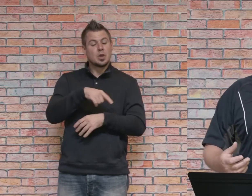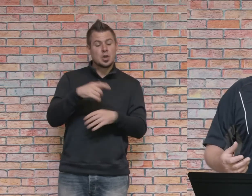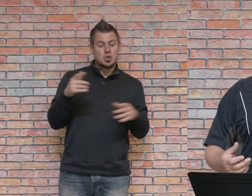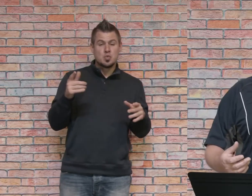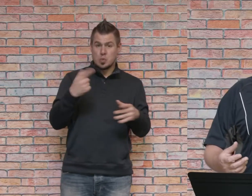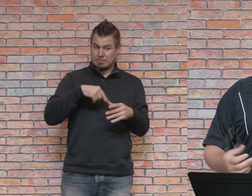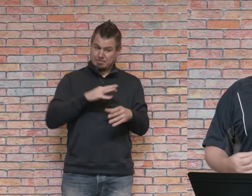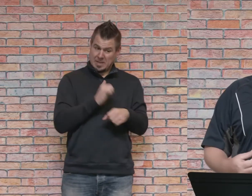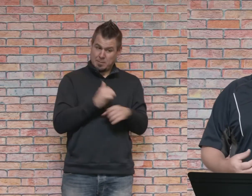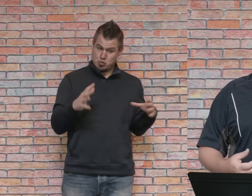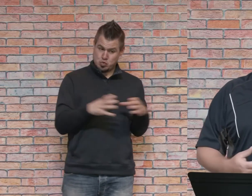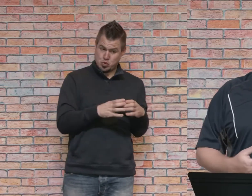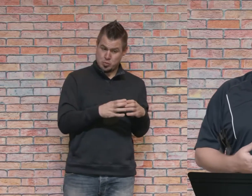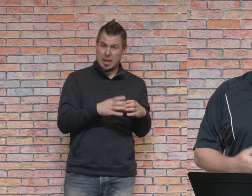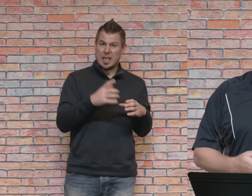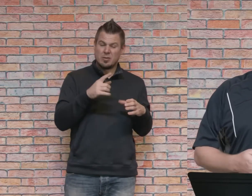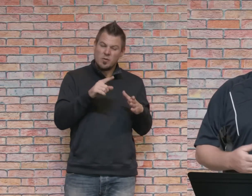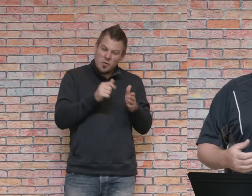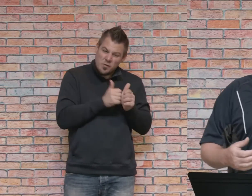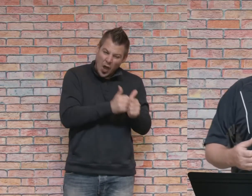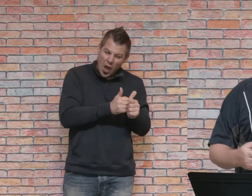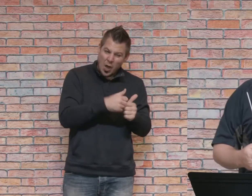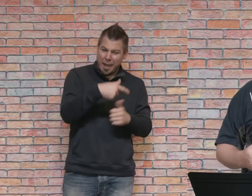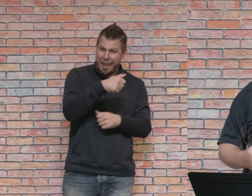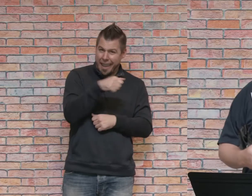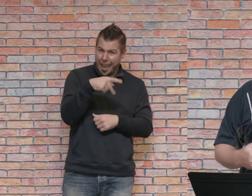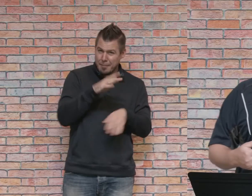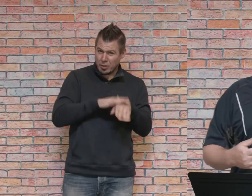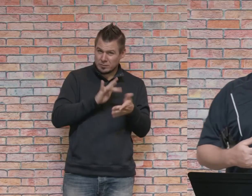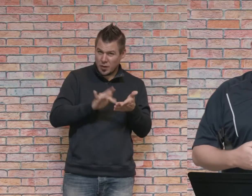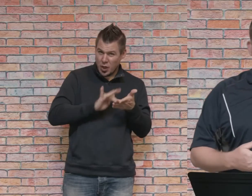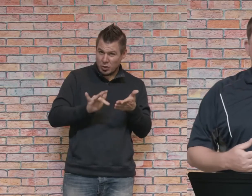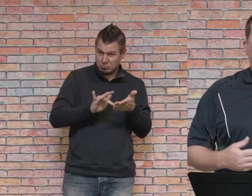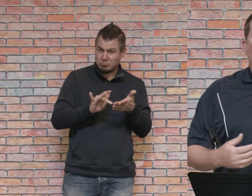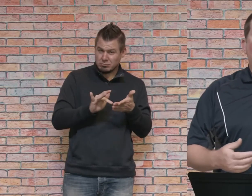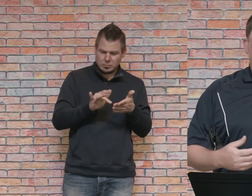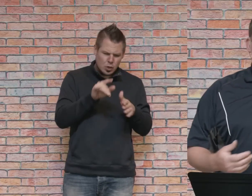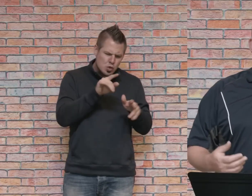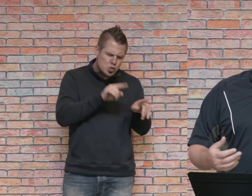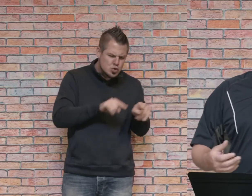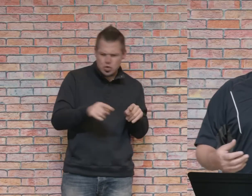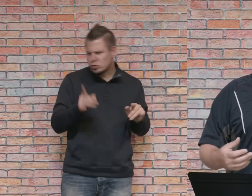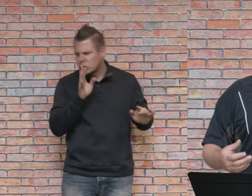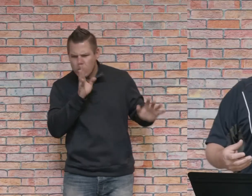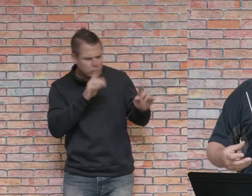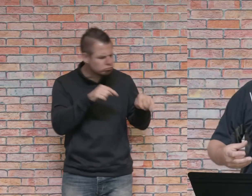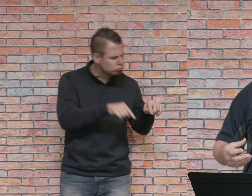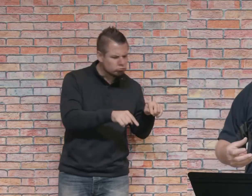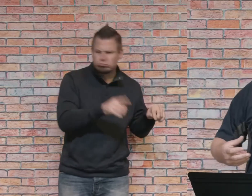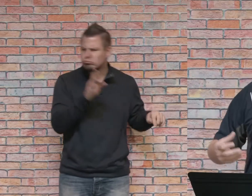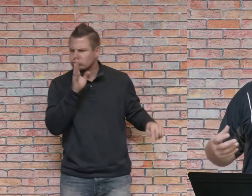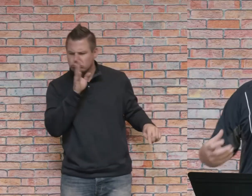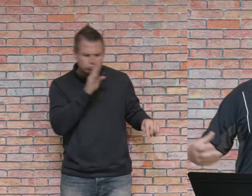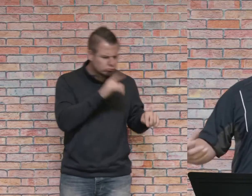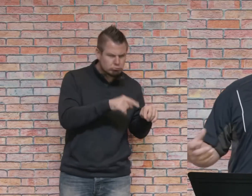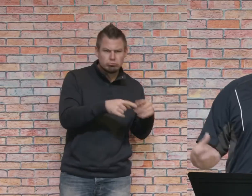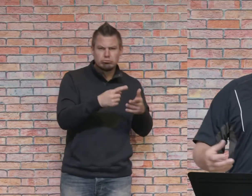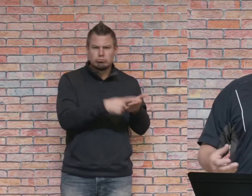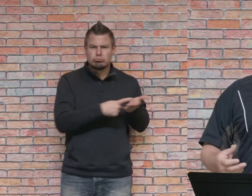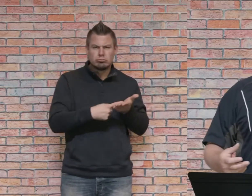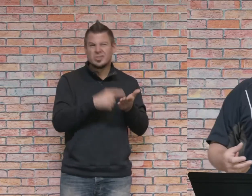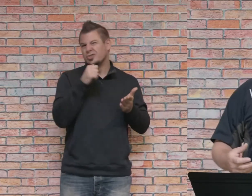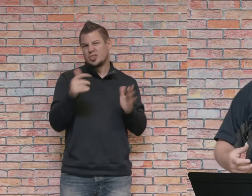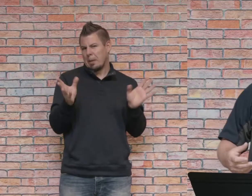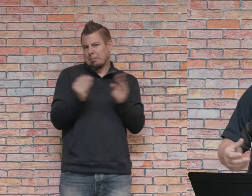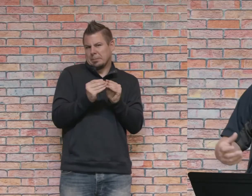you get to experience different types of spiritual disciplines and going through those and talking with each other through the app. You're not actually meeting